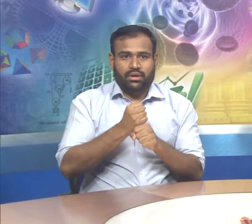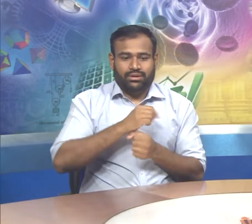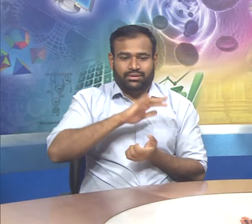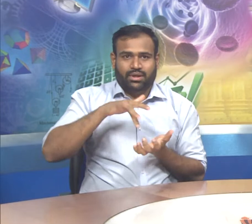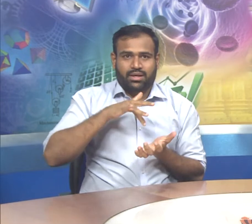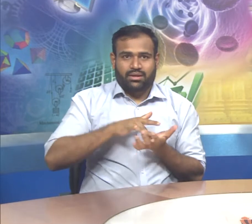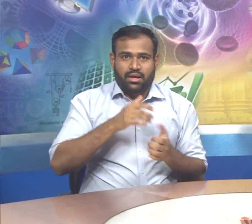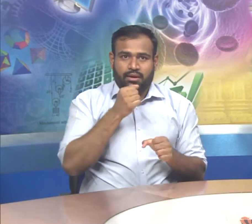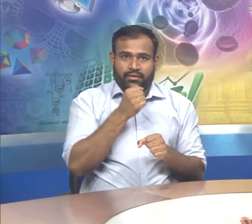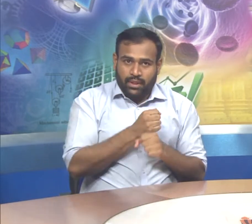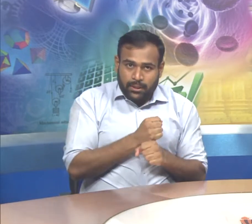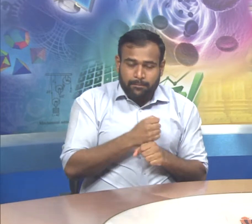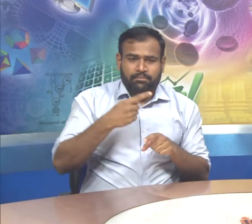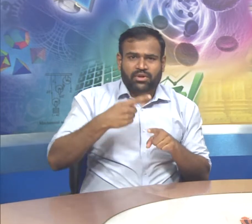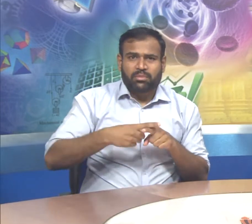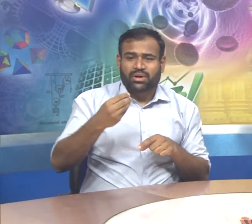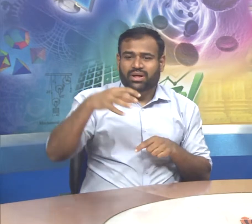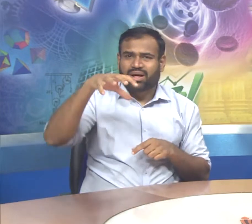Point first A.